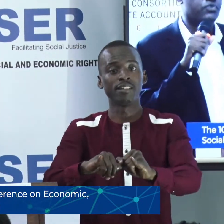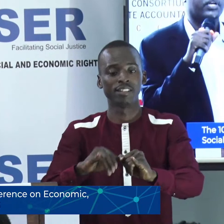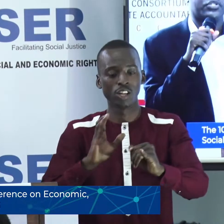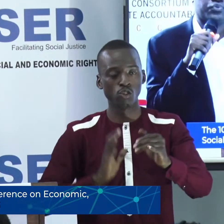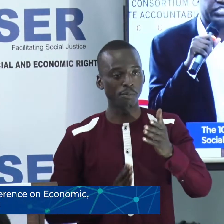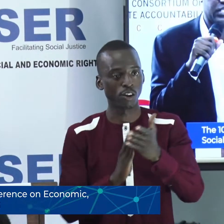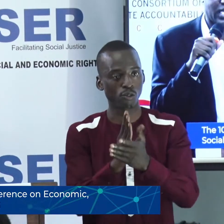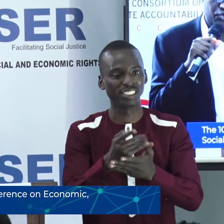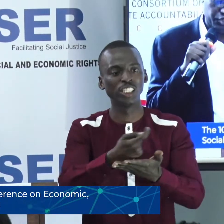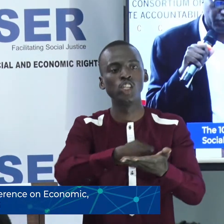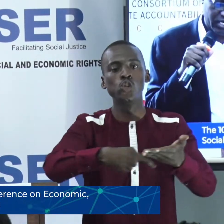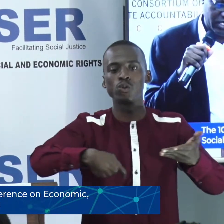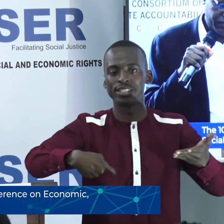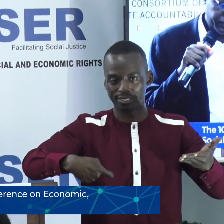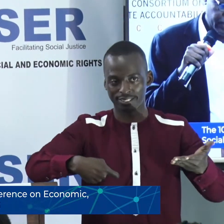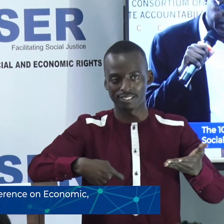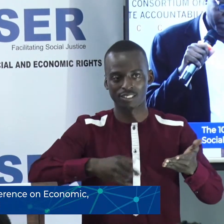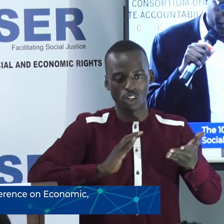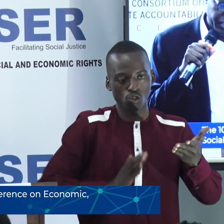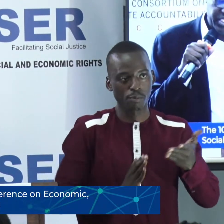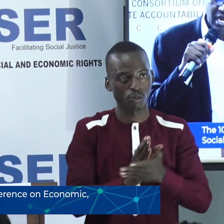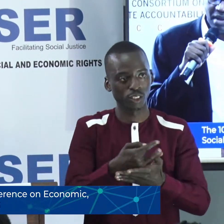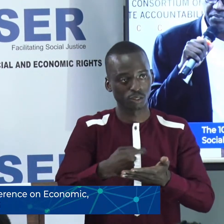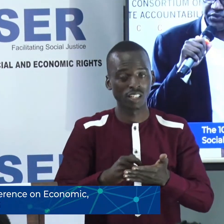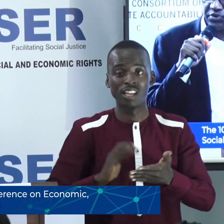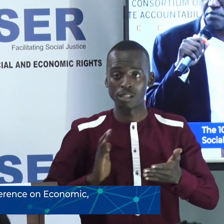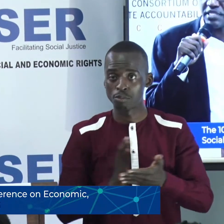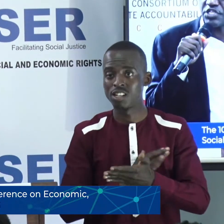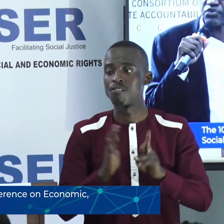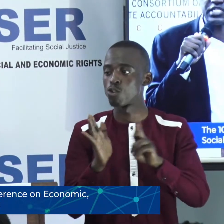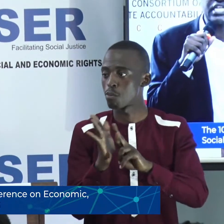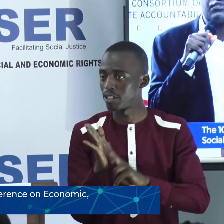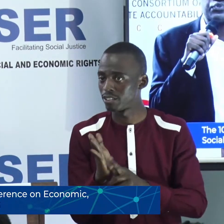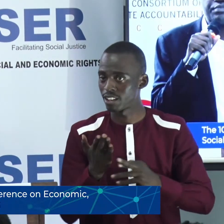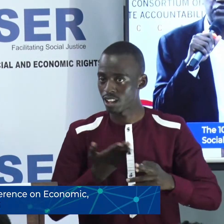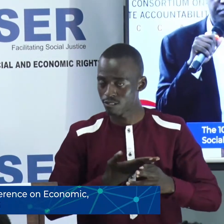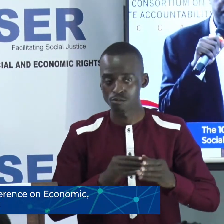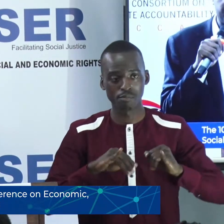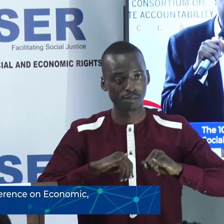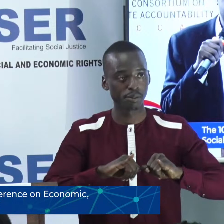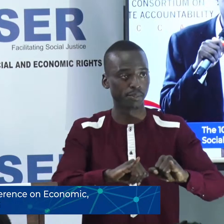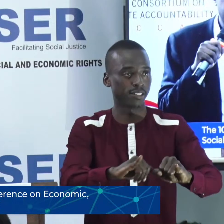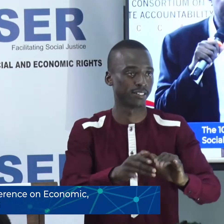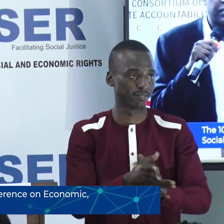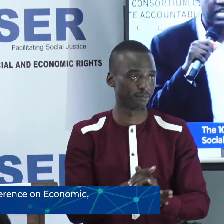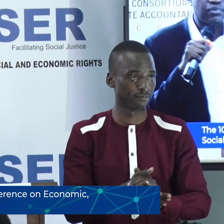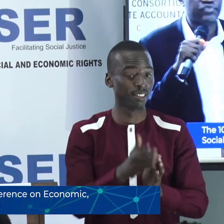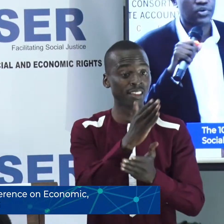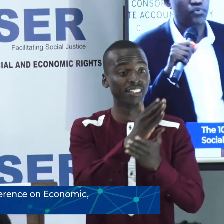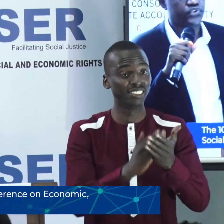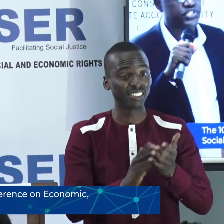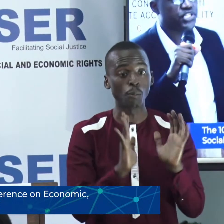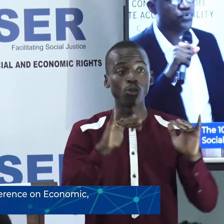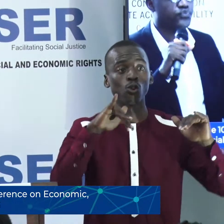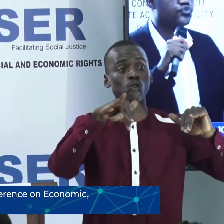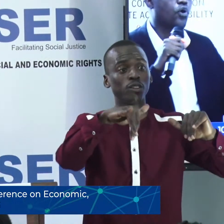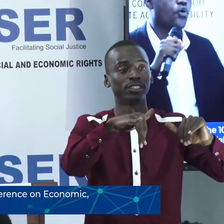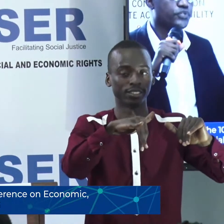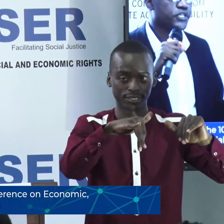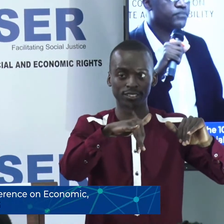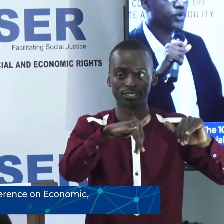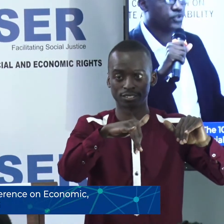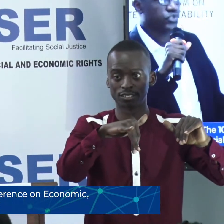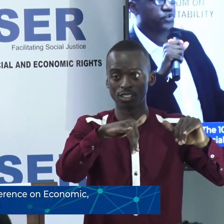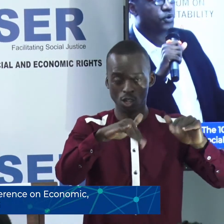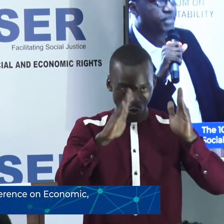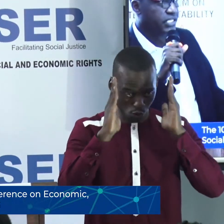human rights treaties, and usually the bodies come up with recommendations that have to be implemented. In some of the conferences, we've drawn